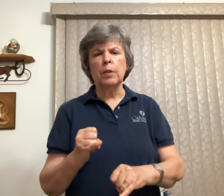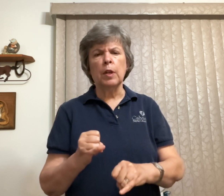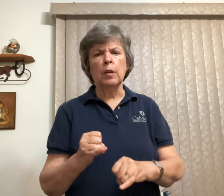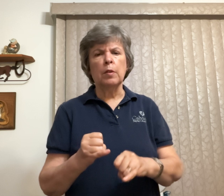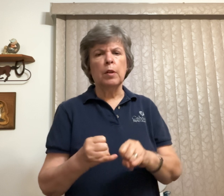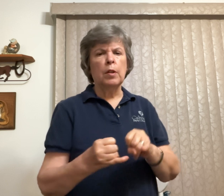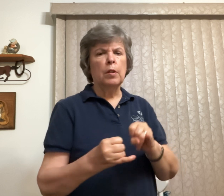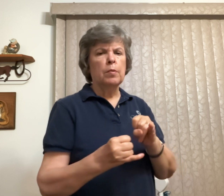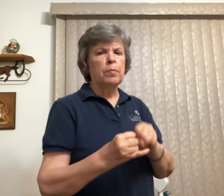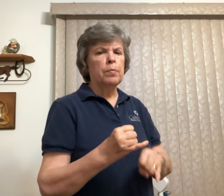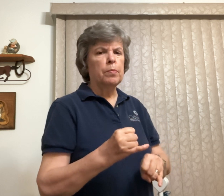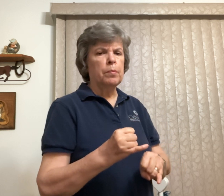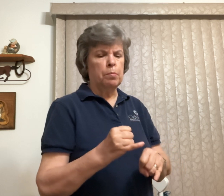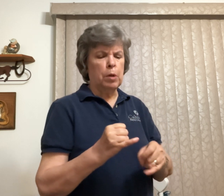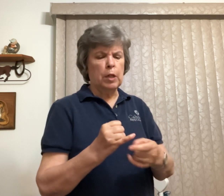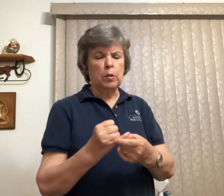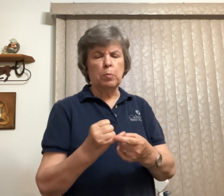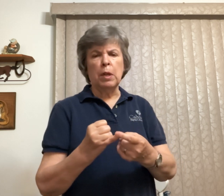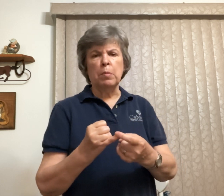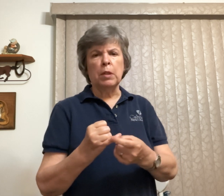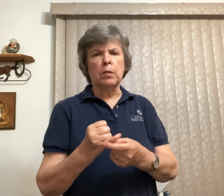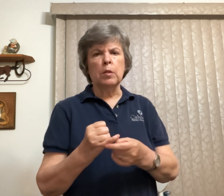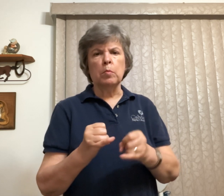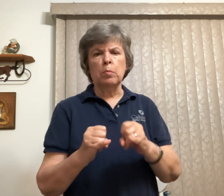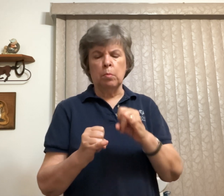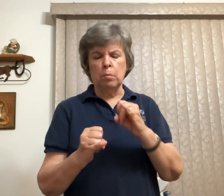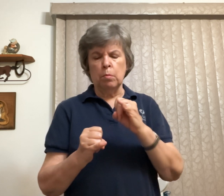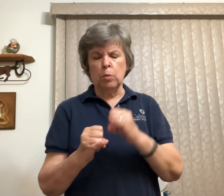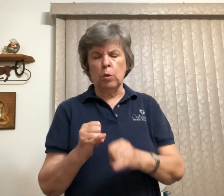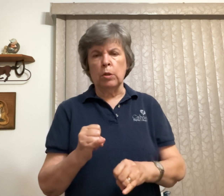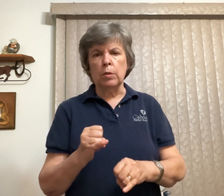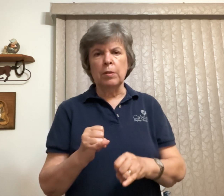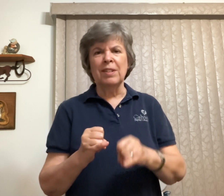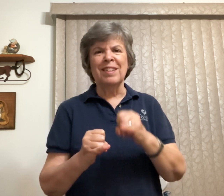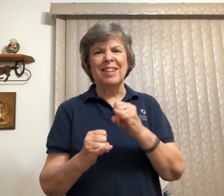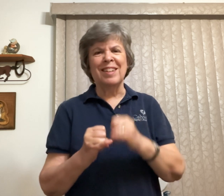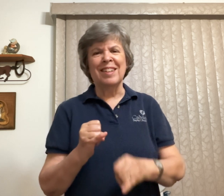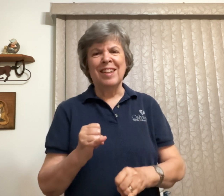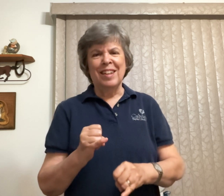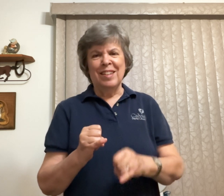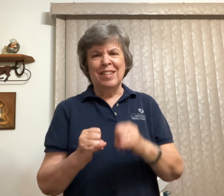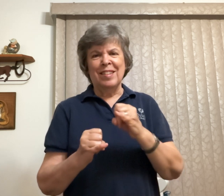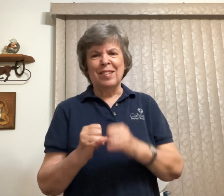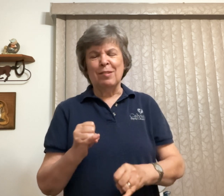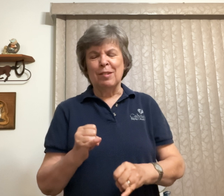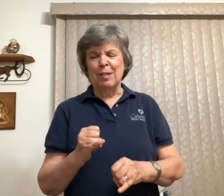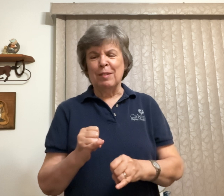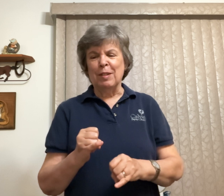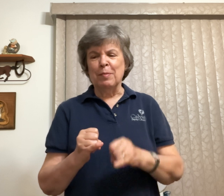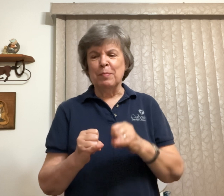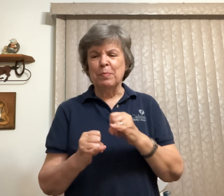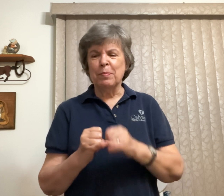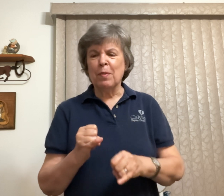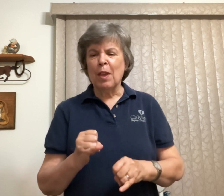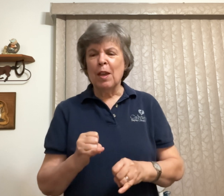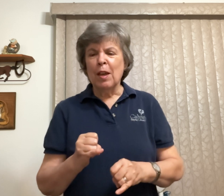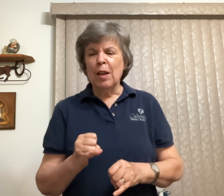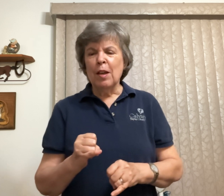Okay. Mine is bent because it's broken. So anyway. All